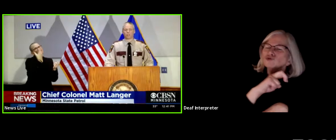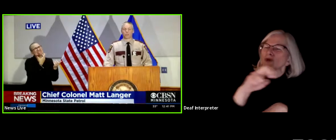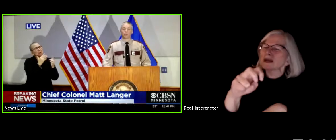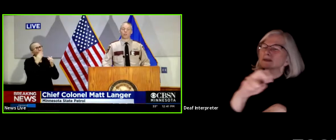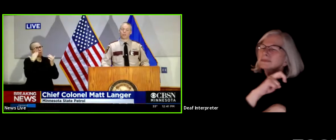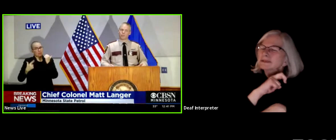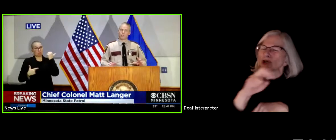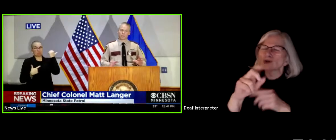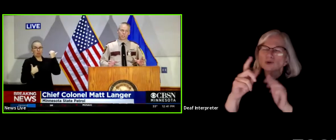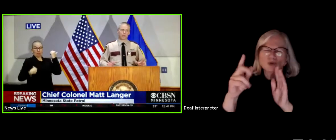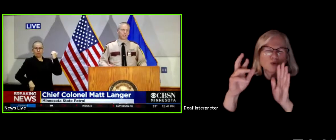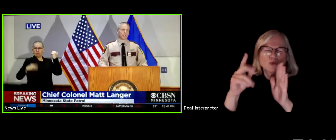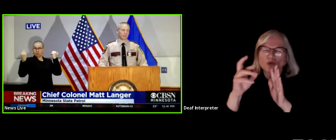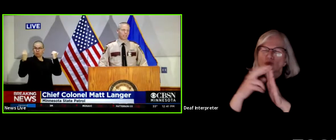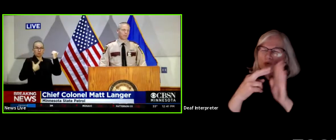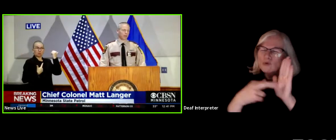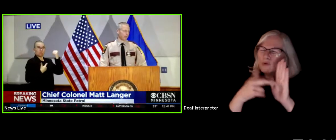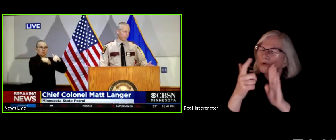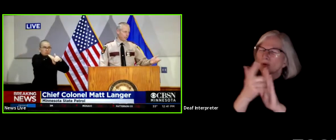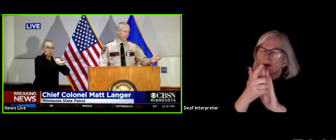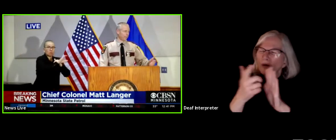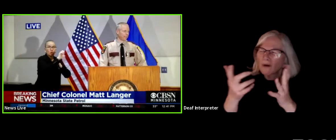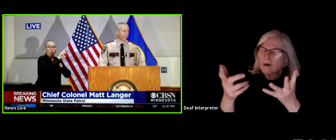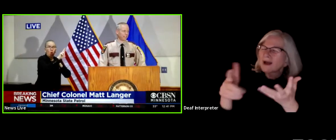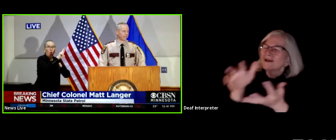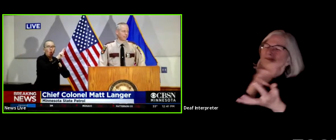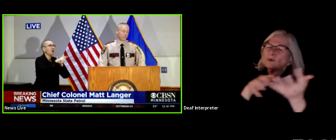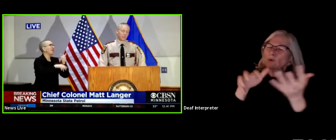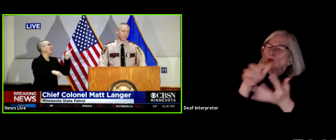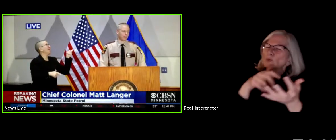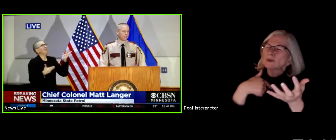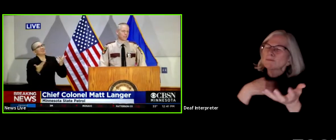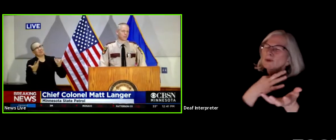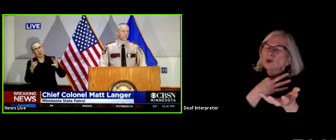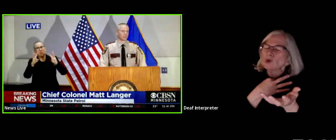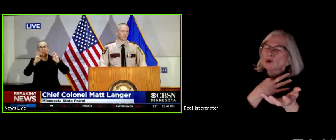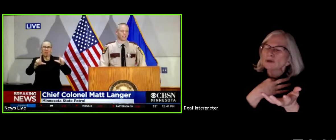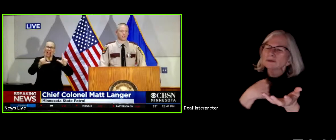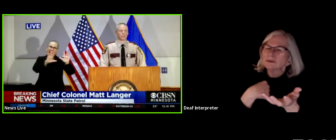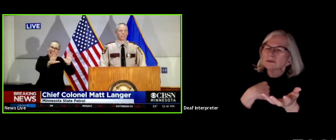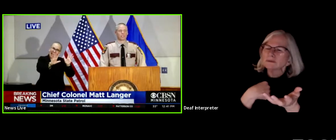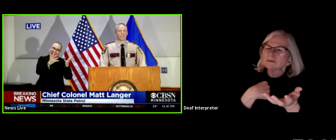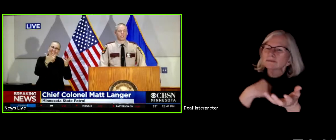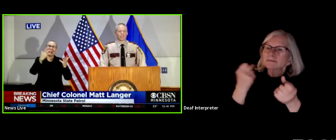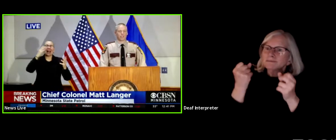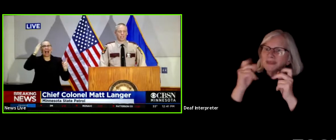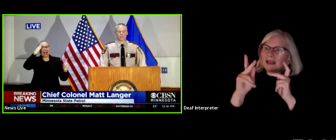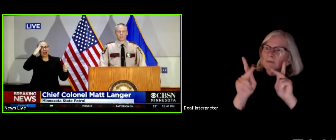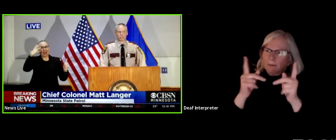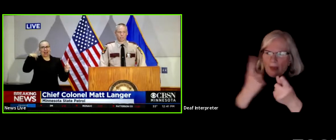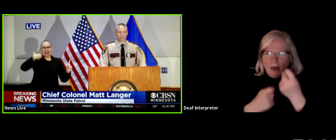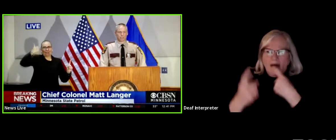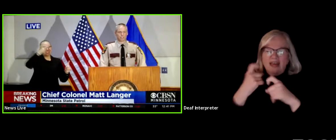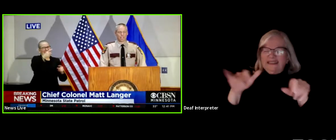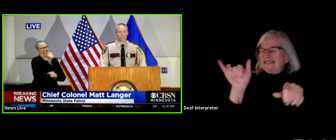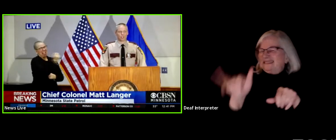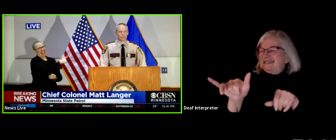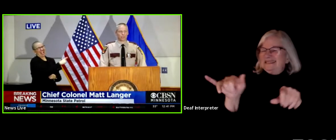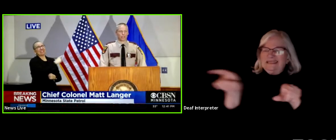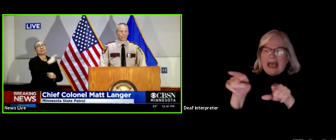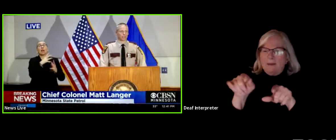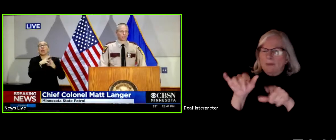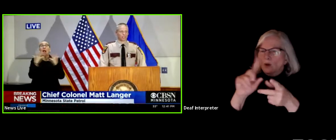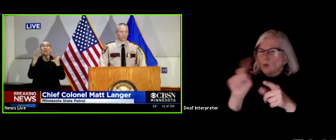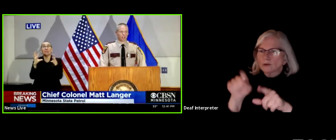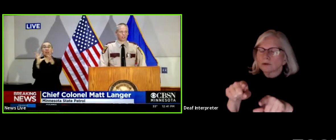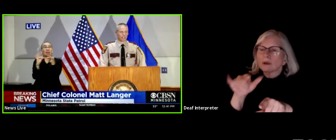Yeah. So this is a question that we get pretty regularly, and I can ask, the chief gets this question a lot too. The answer to your question is, can you do